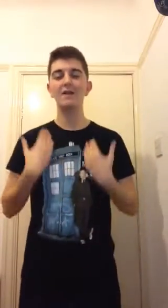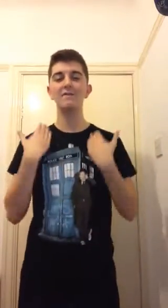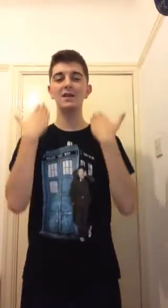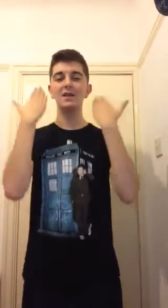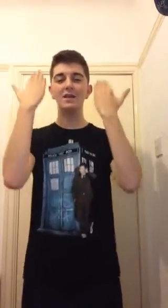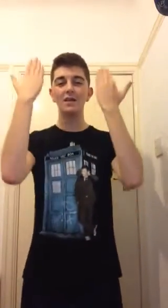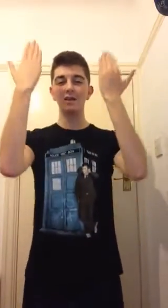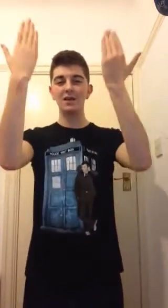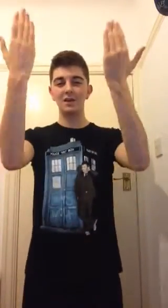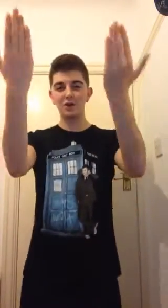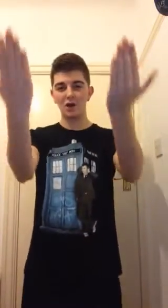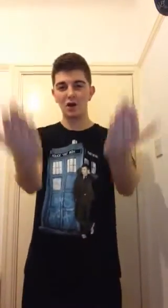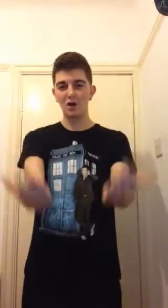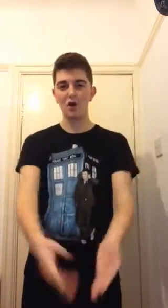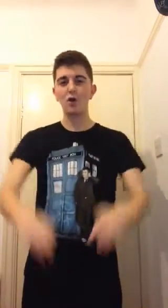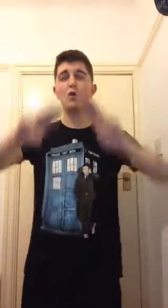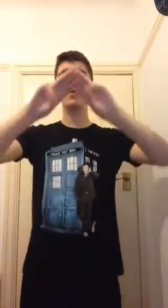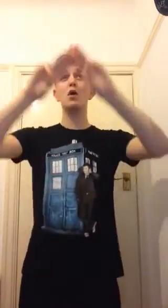here's to them